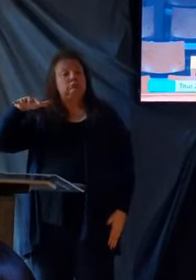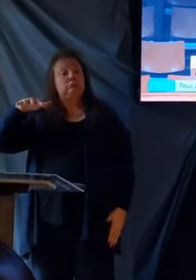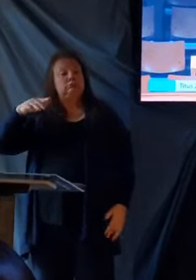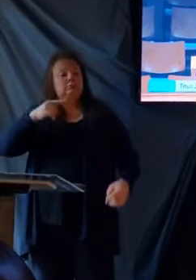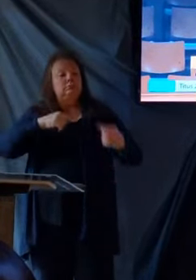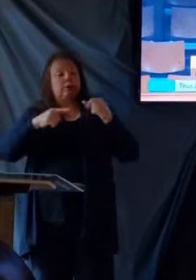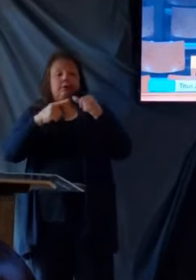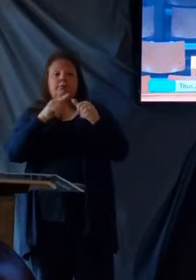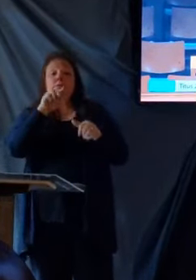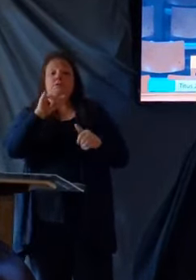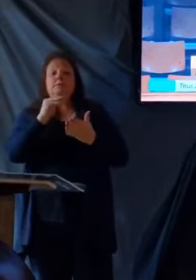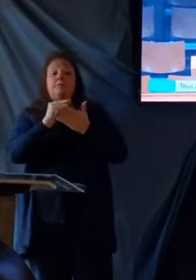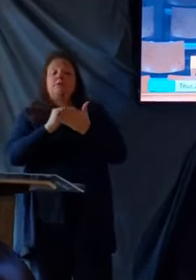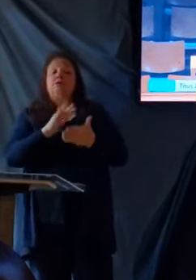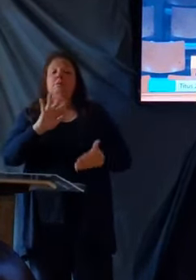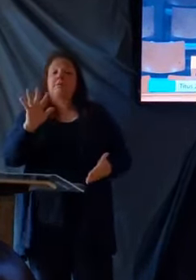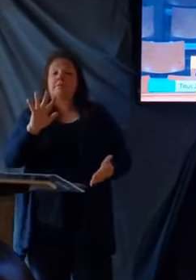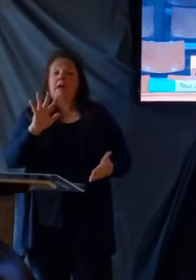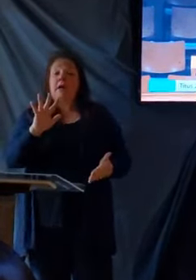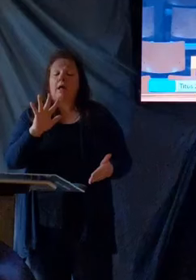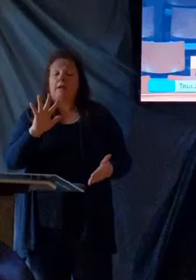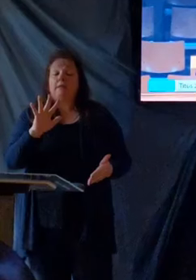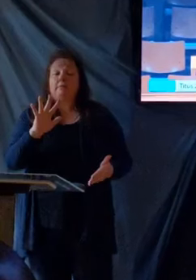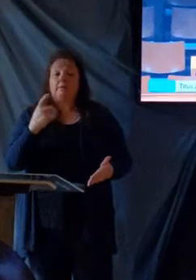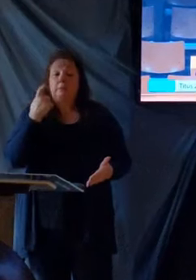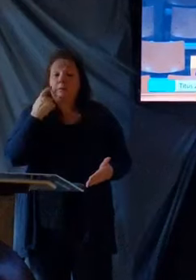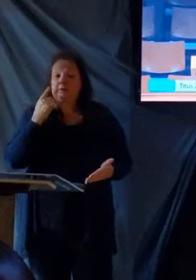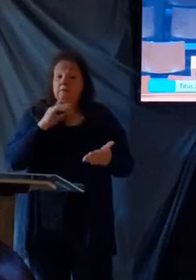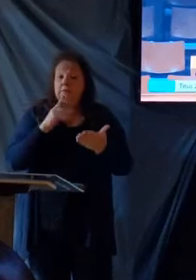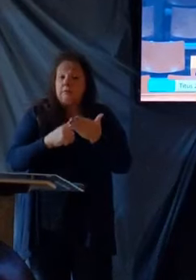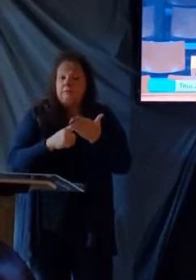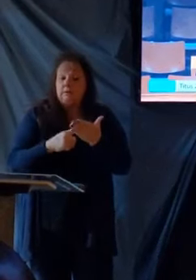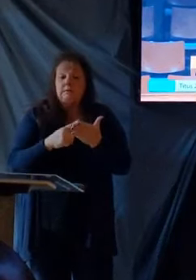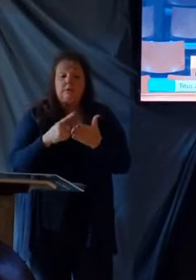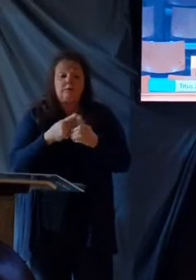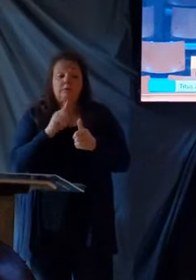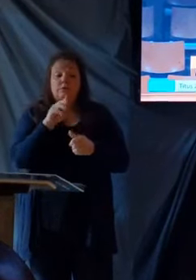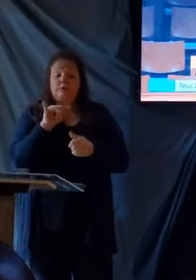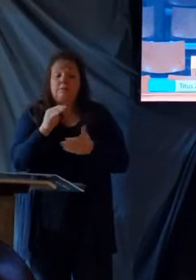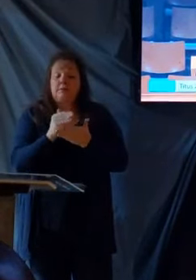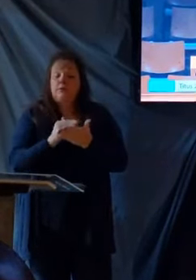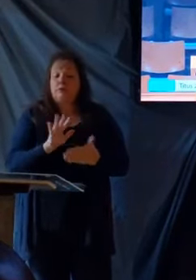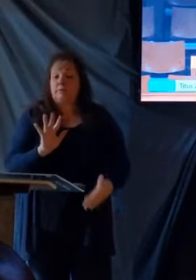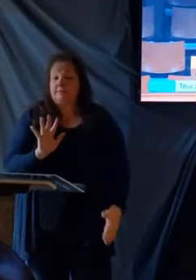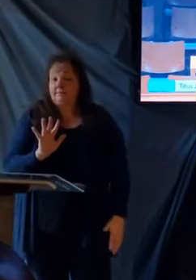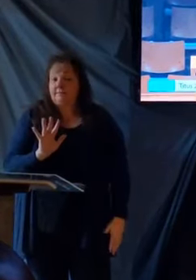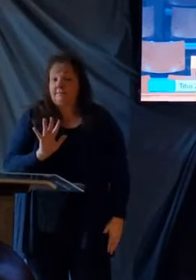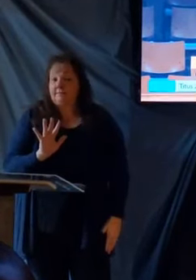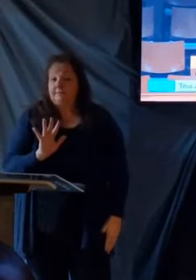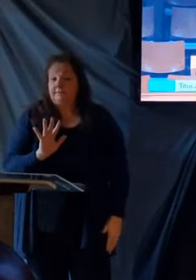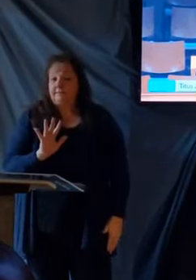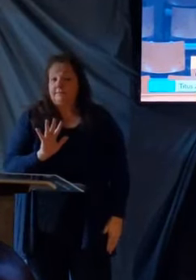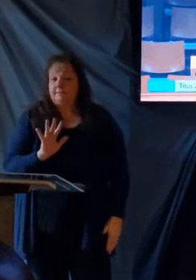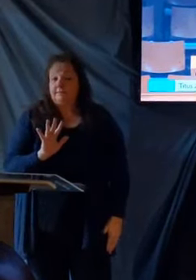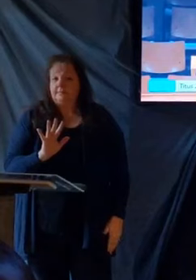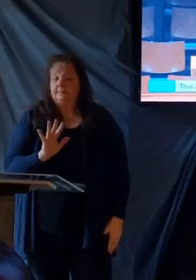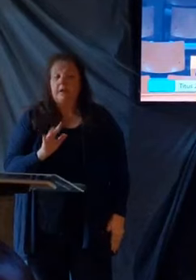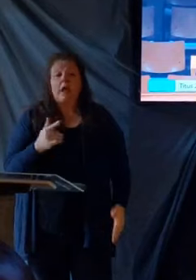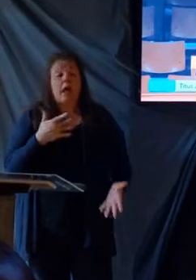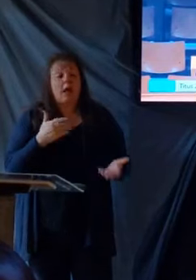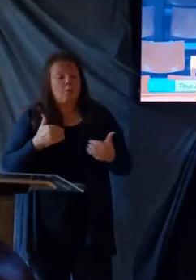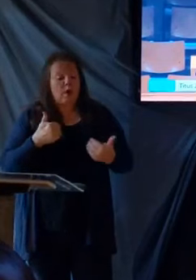back in 1 Timothy chapter 5, where we were a little bit ago, in 1 Timothy chapter 5, he says in verse